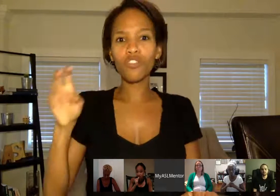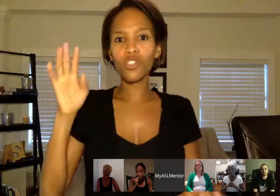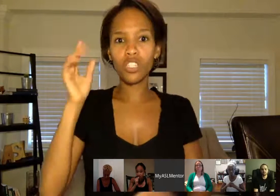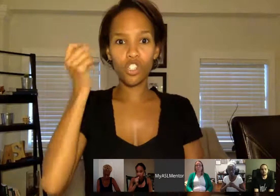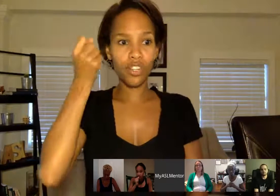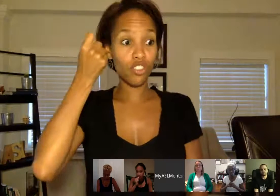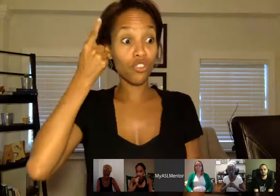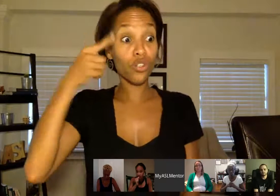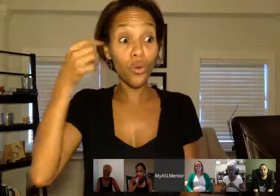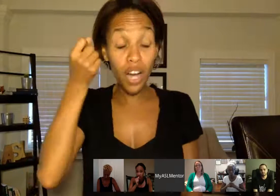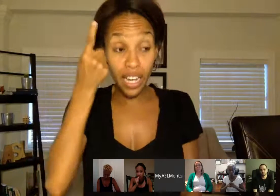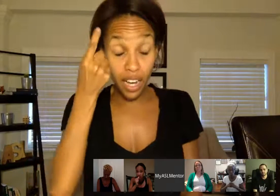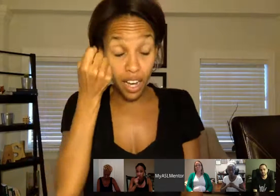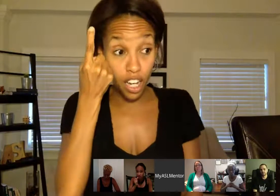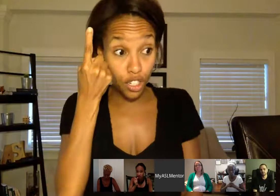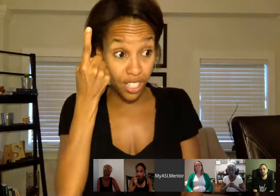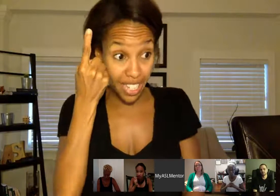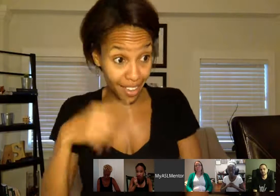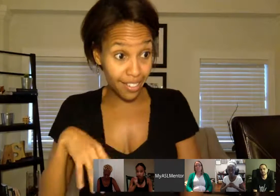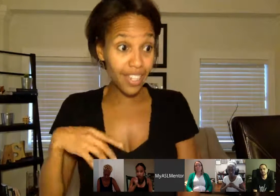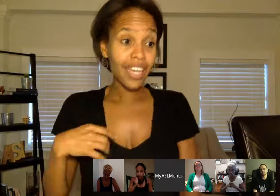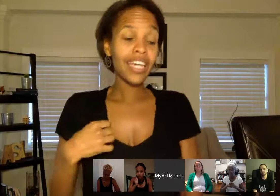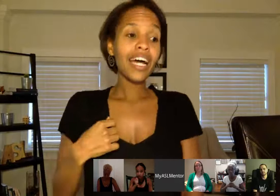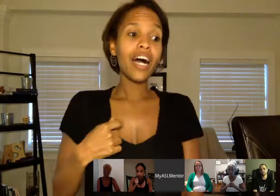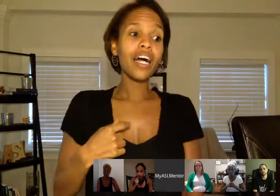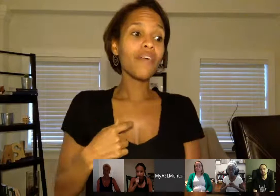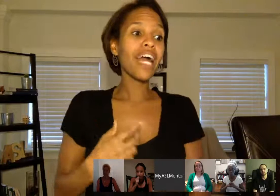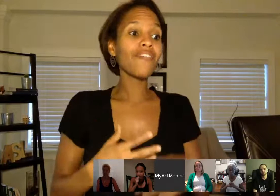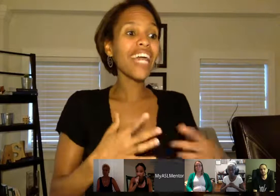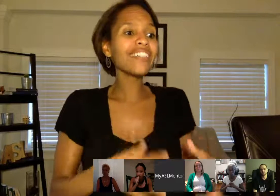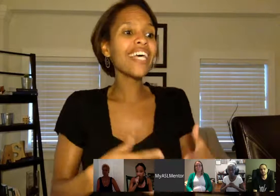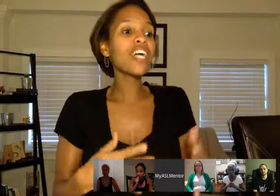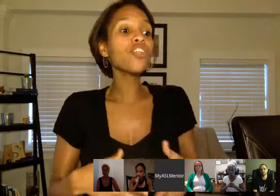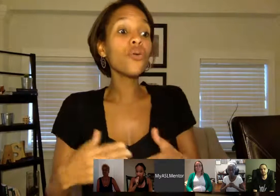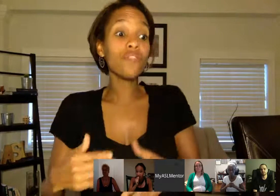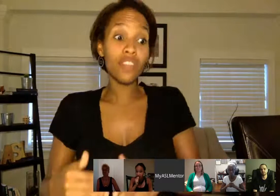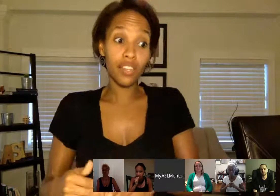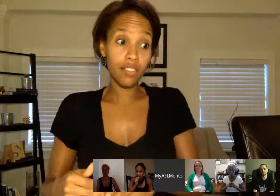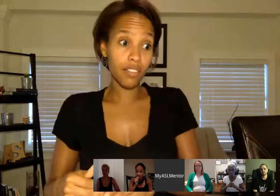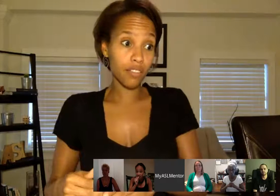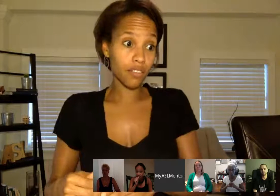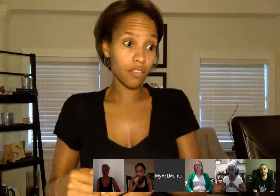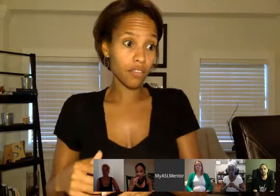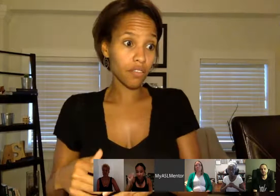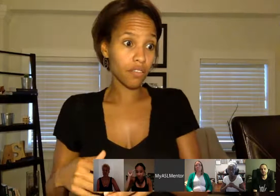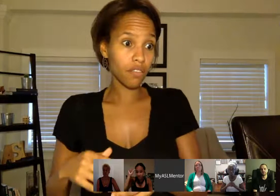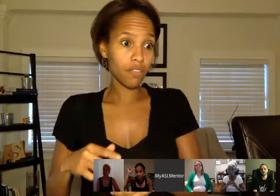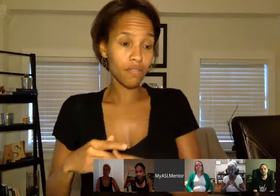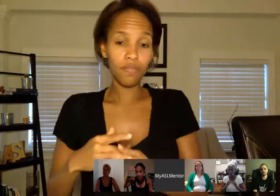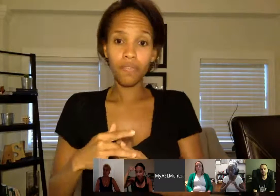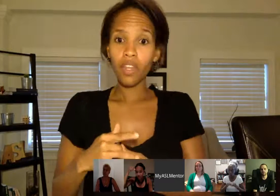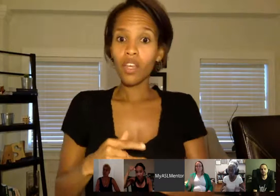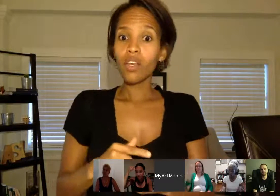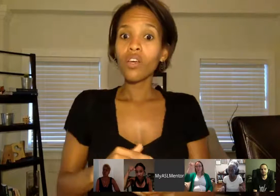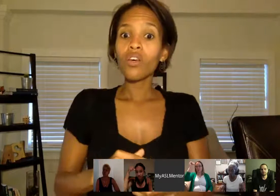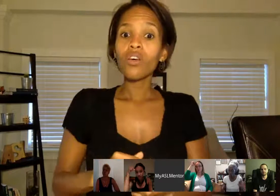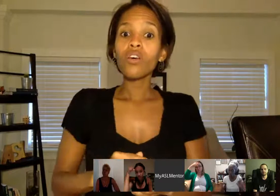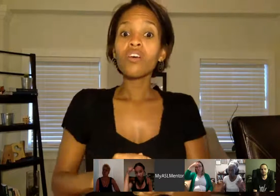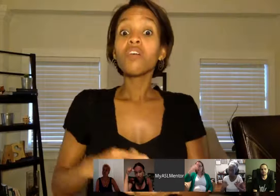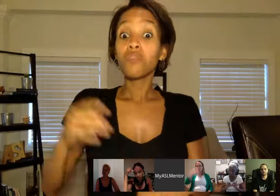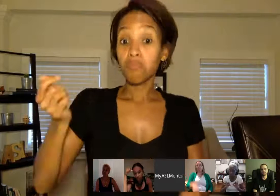is more of used in transition. So understand, and then we have and take note of this.